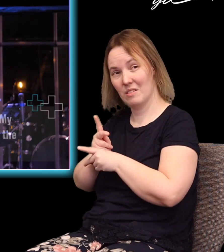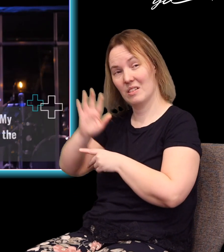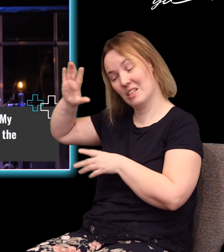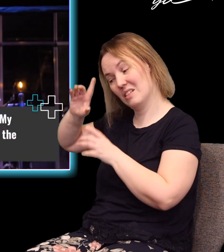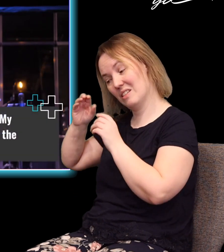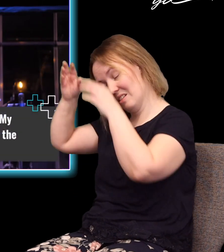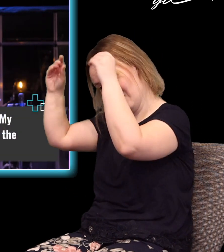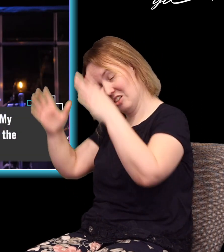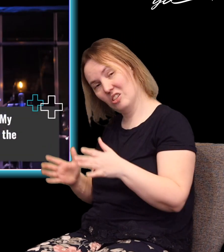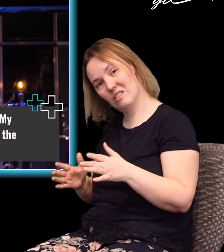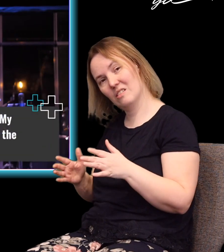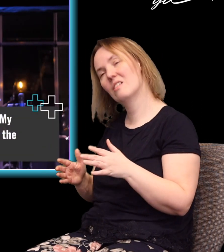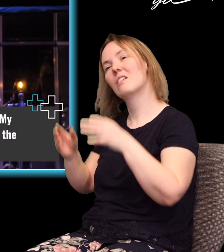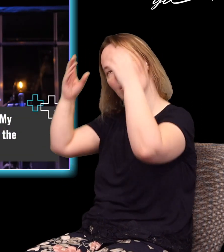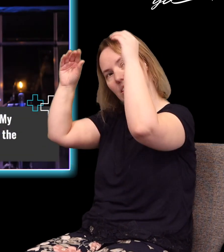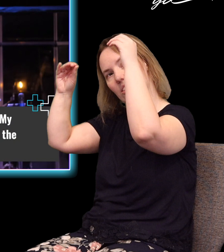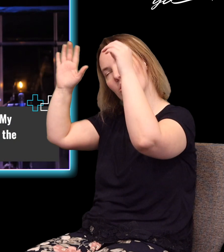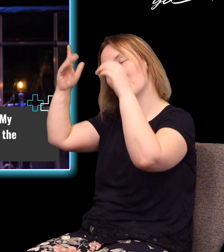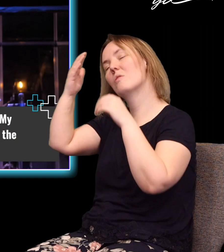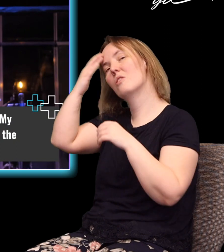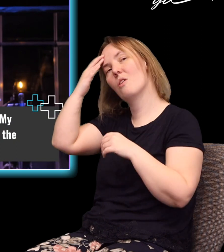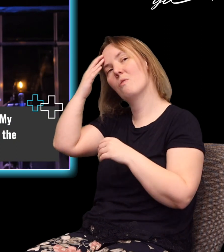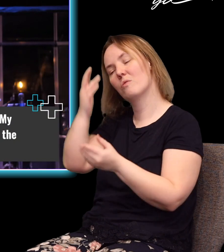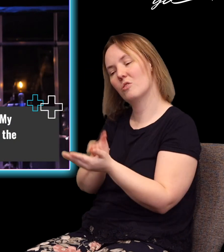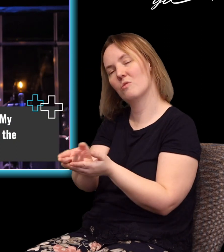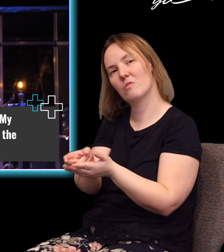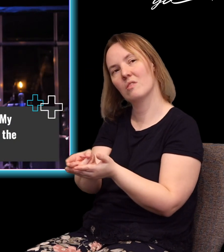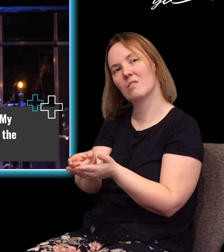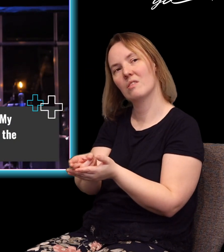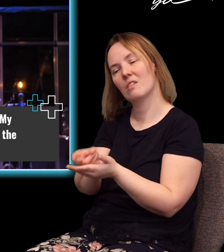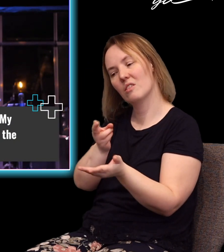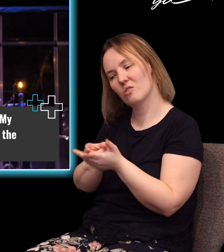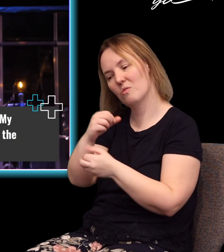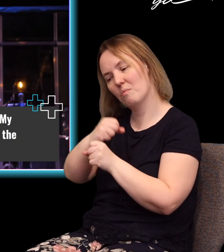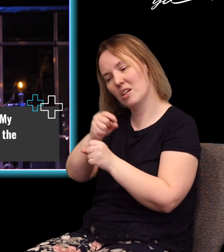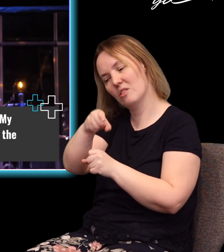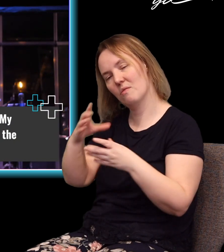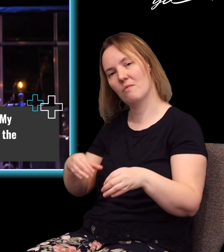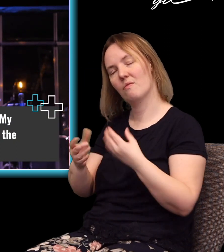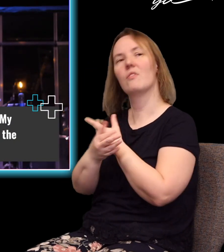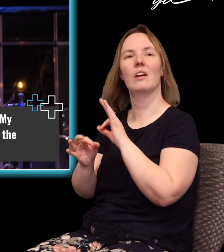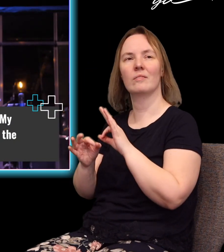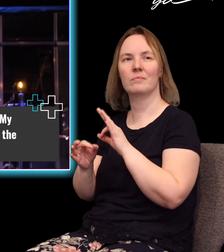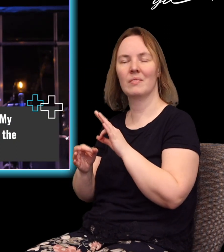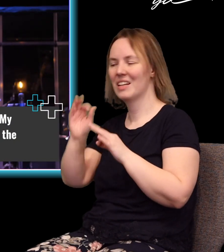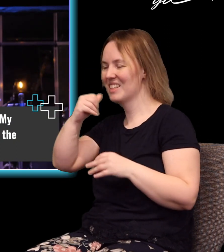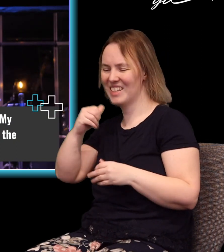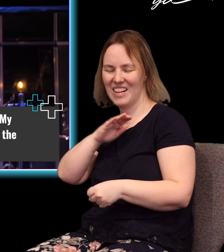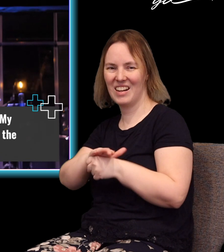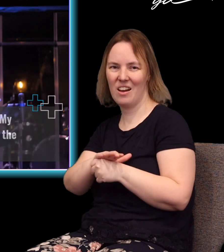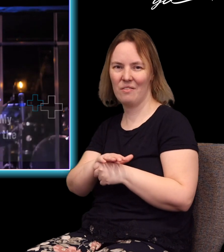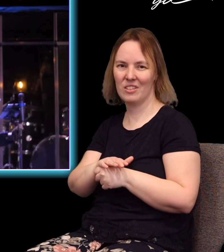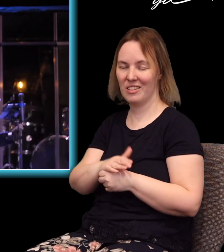disciples. You will know the truth. And the truth will make you free. Now here's the key. It's